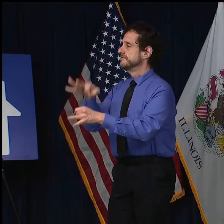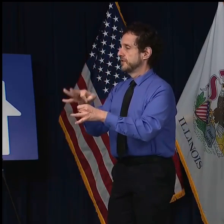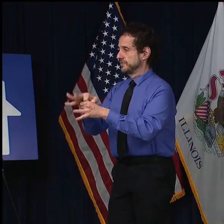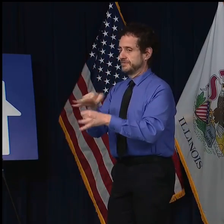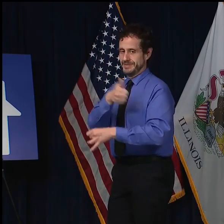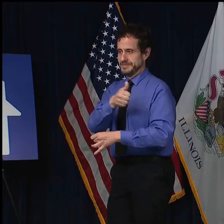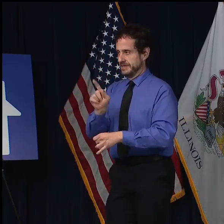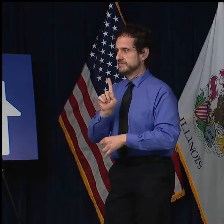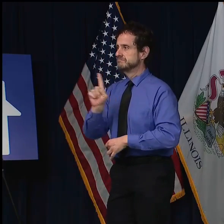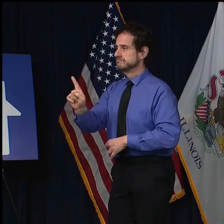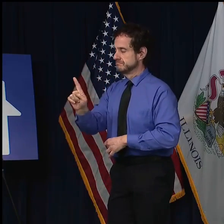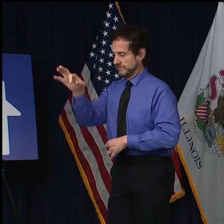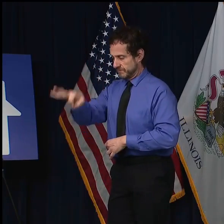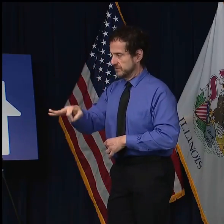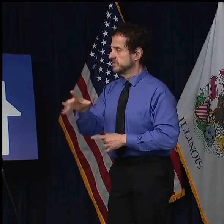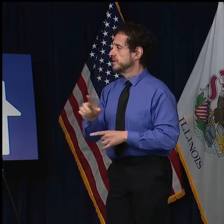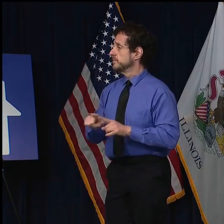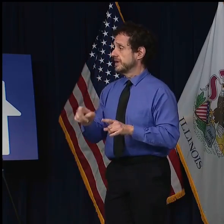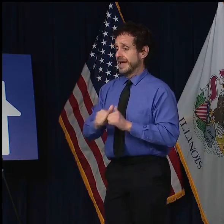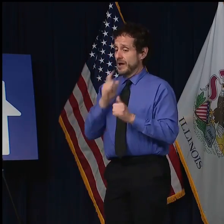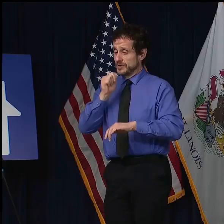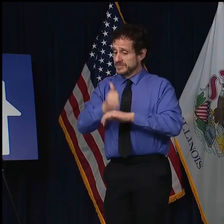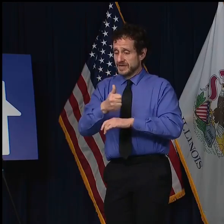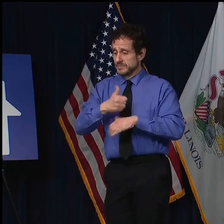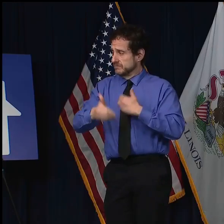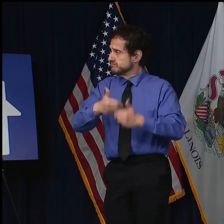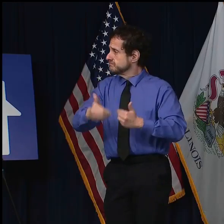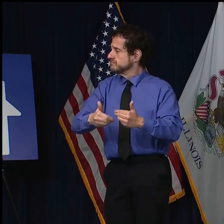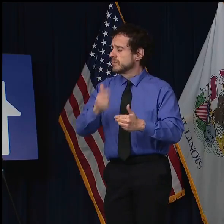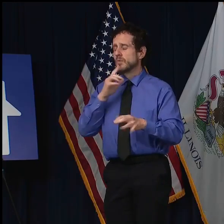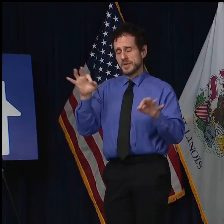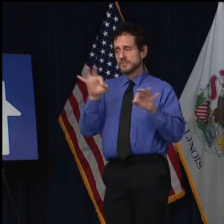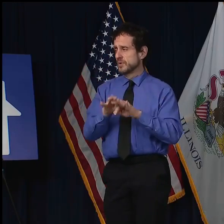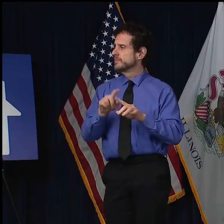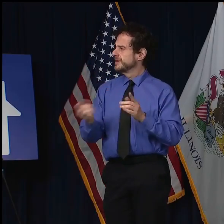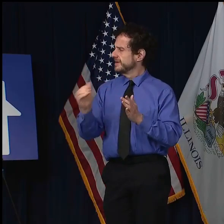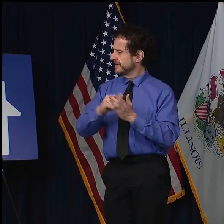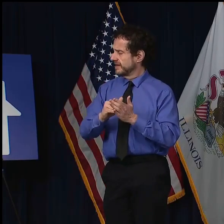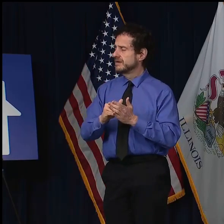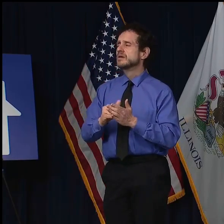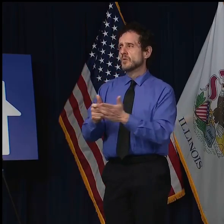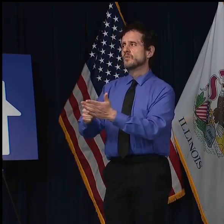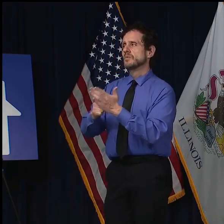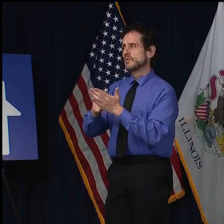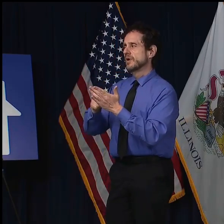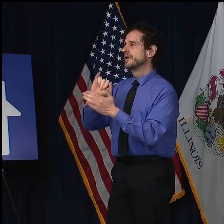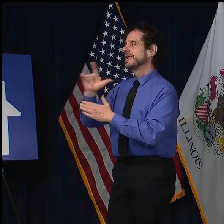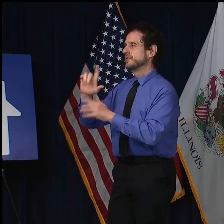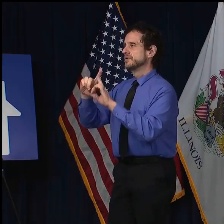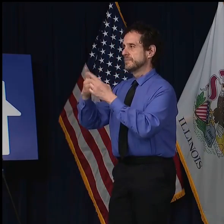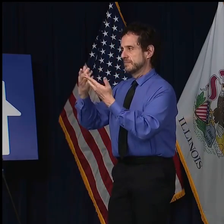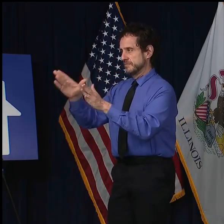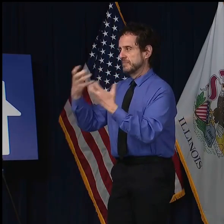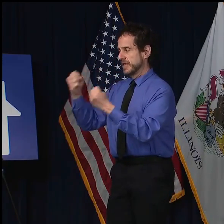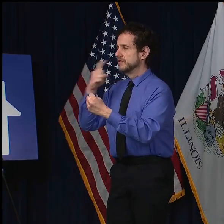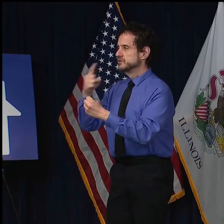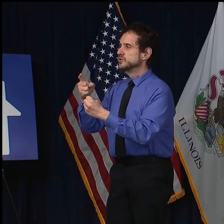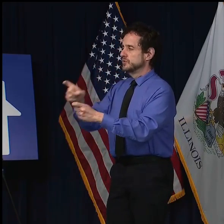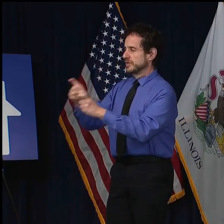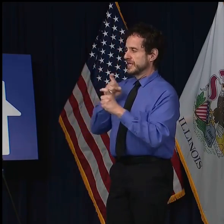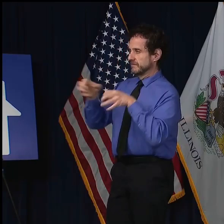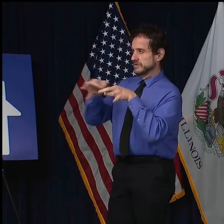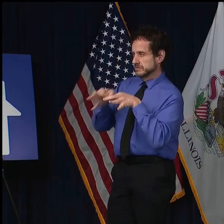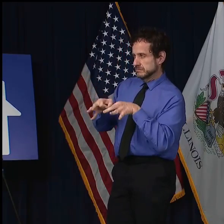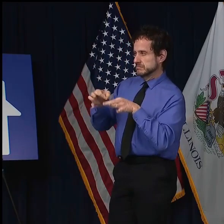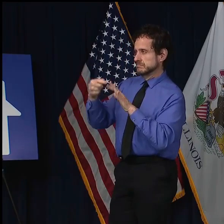know, how we implement that will be important, but I think that'll be, again, with a lot of guidance from the Illinois Department of Public Health. Ben Cox